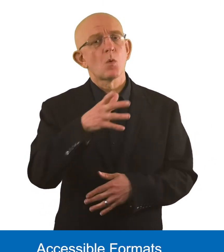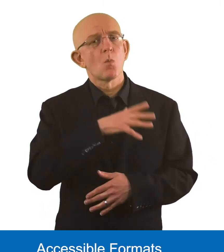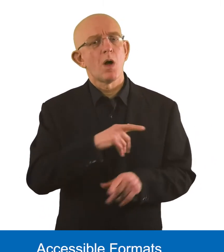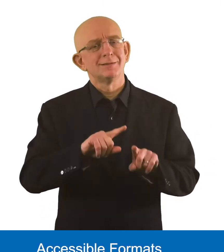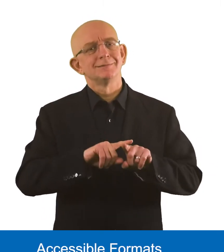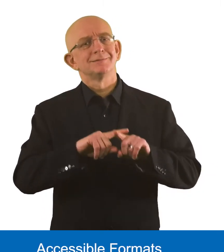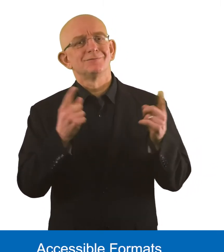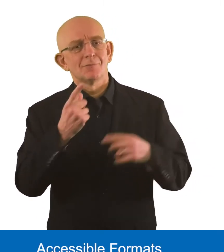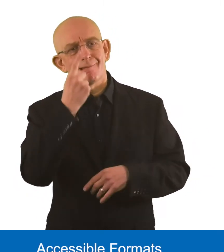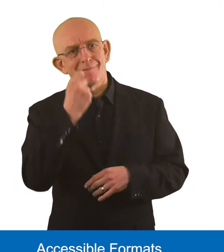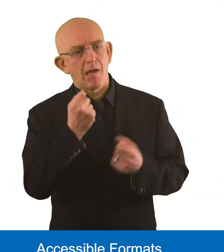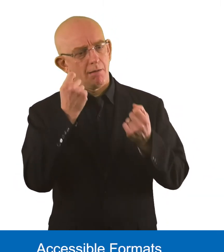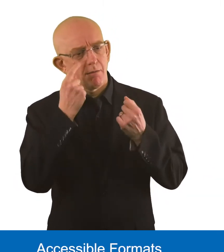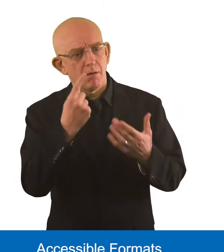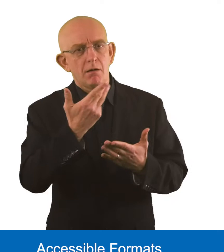Accessible formats.